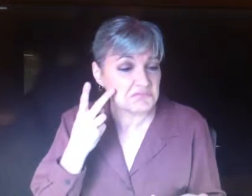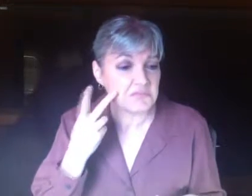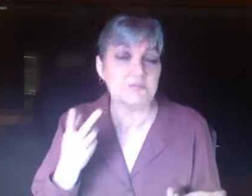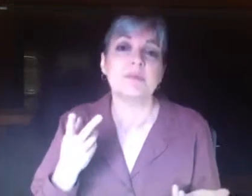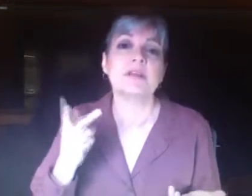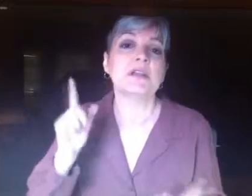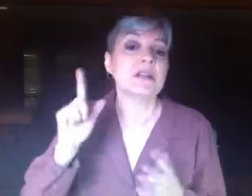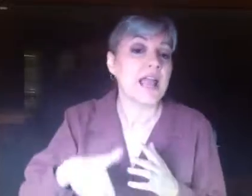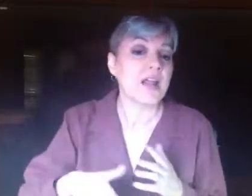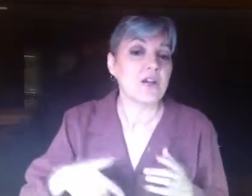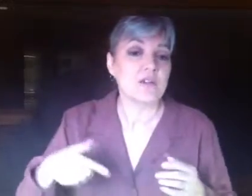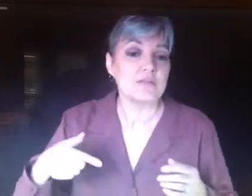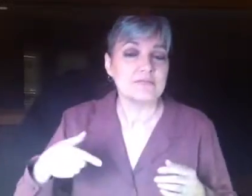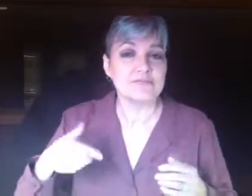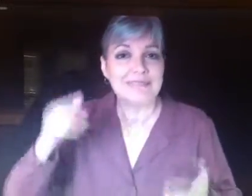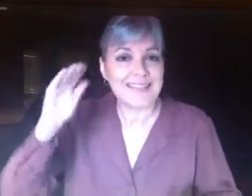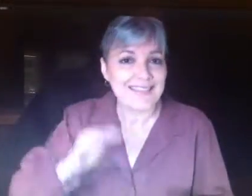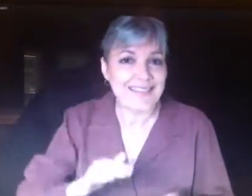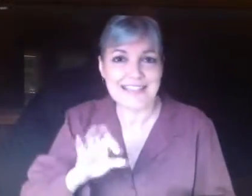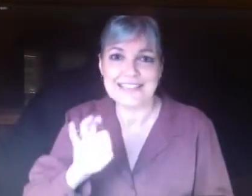And then maybe a little bit later,